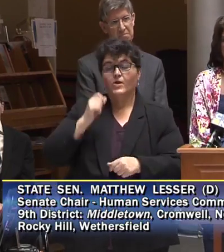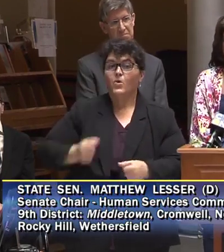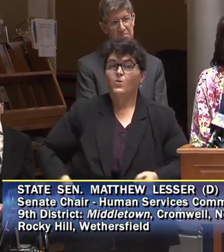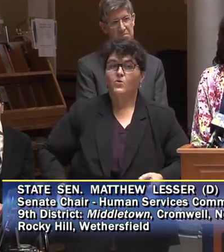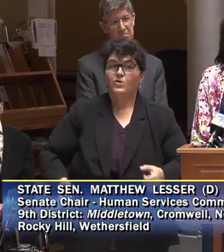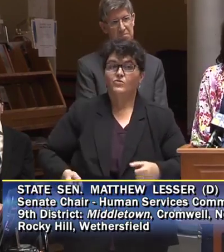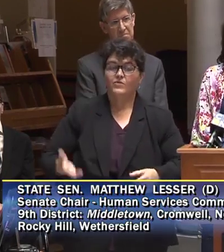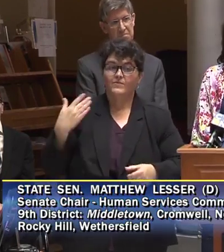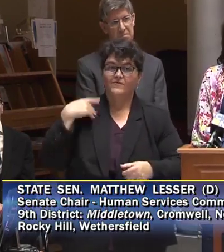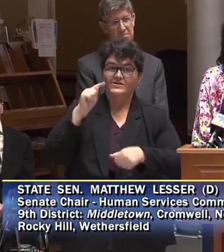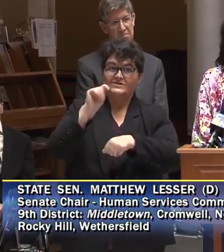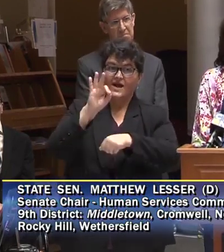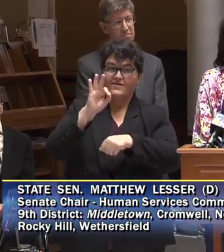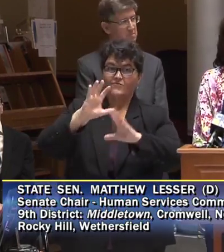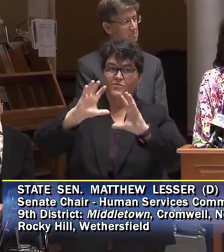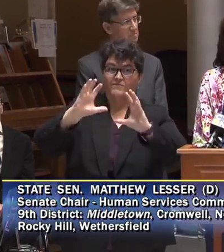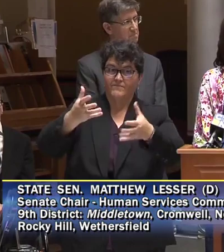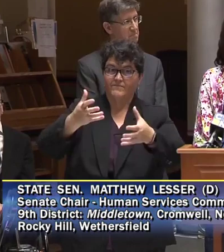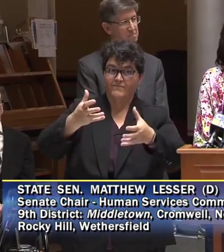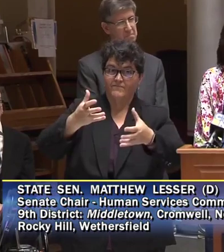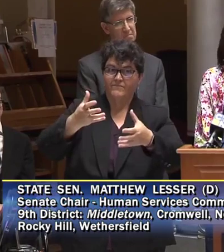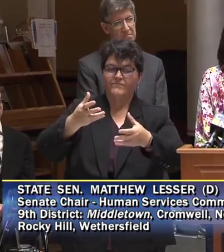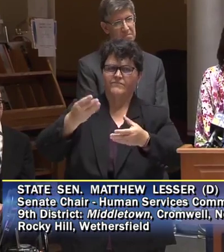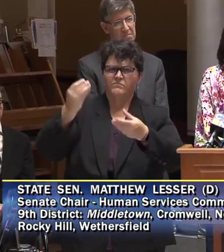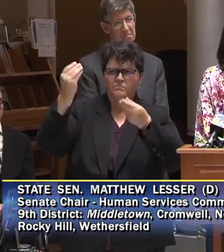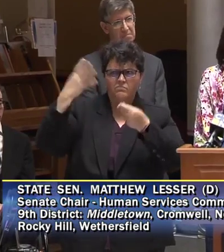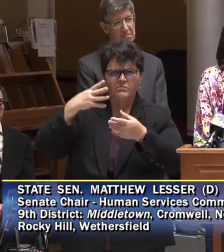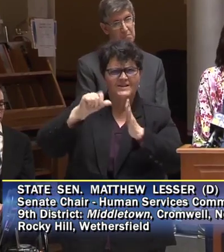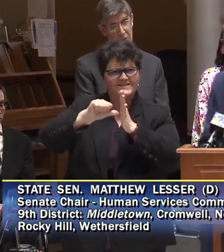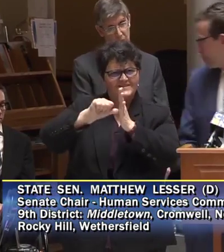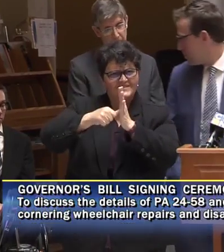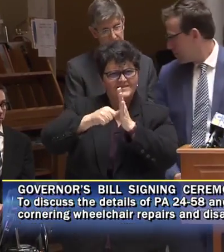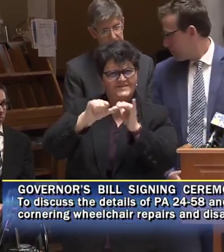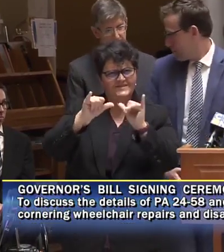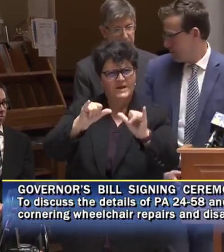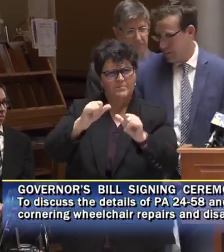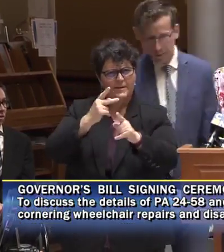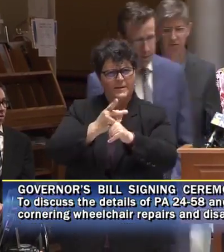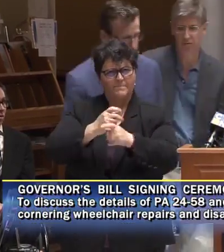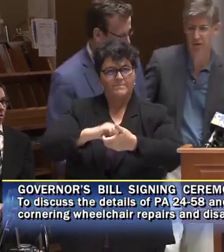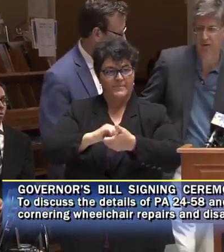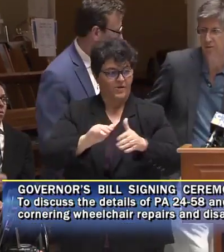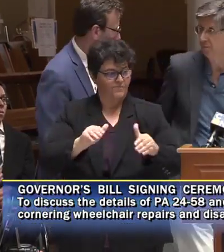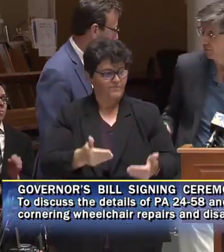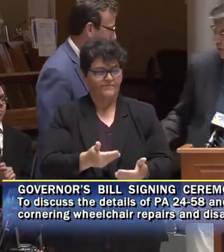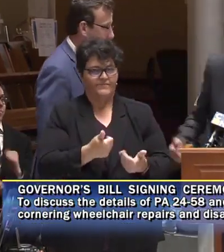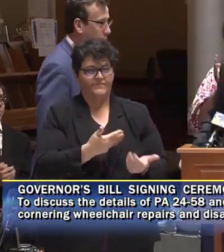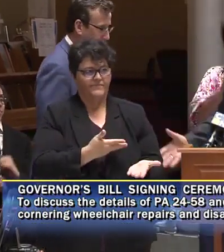an instrumental partner for those of us in the Human Services Committee. Representative Mike D'Amico.